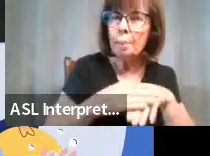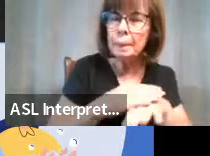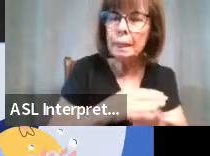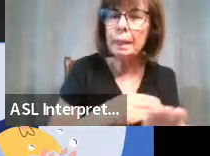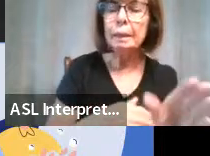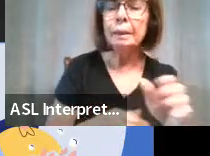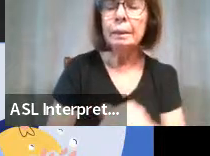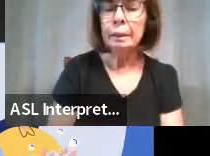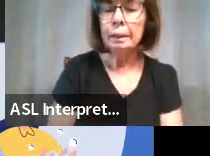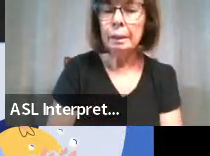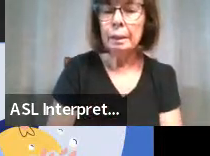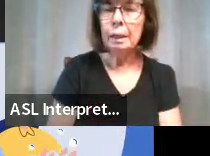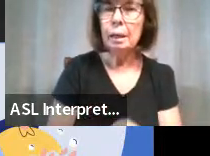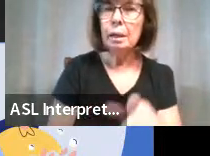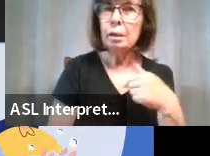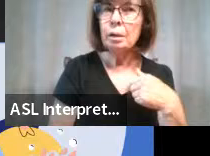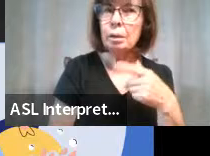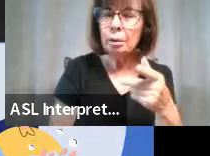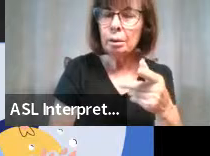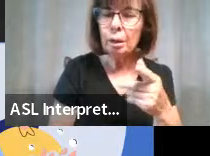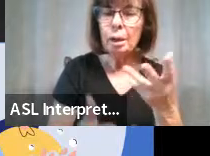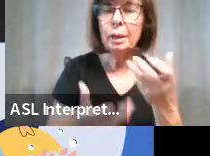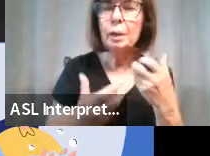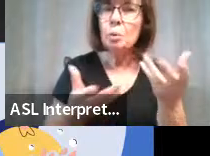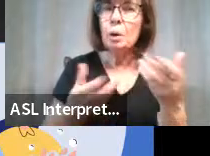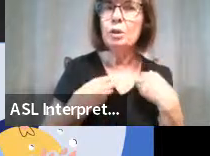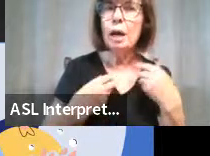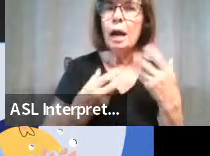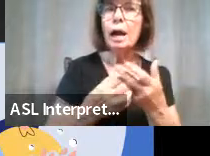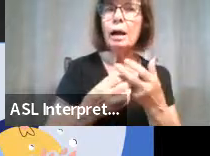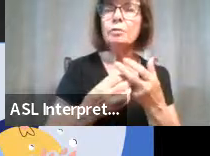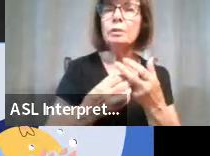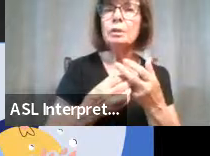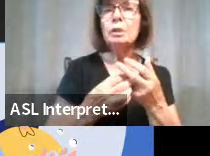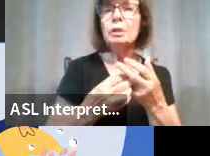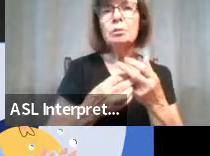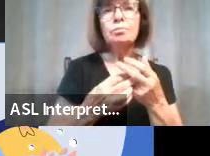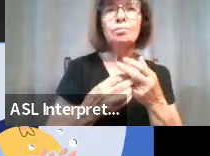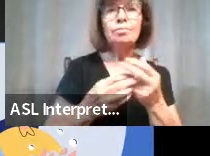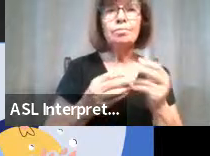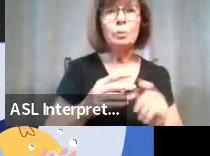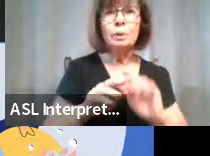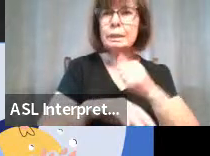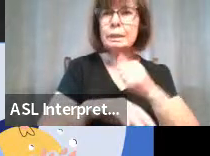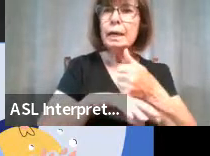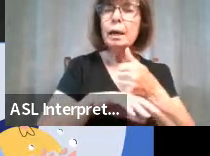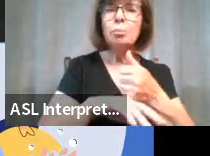forth. And including mobile pop-ups and making sure that